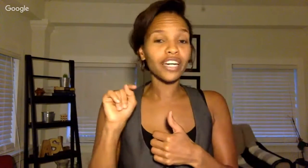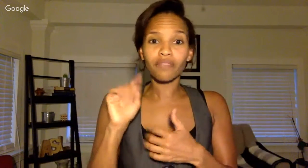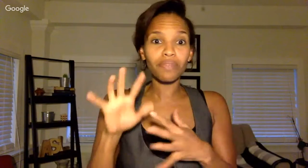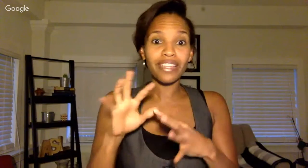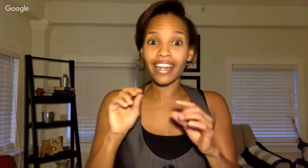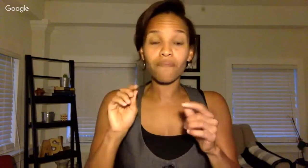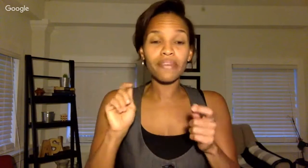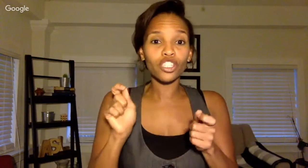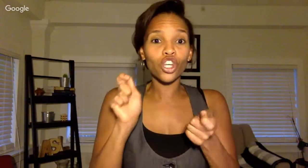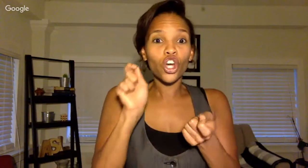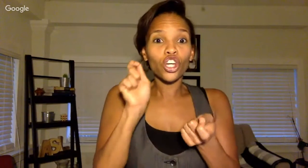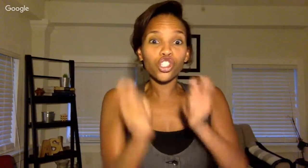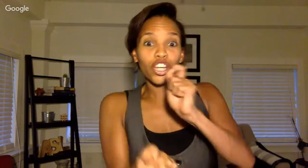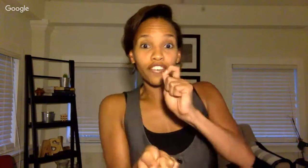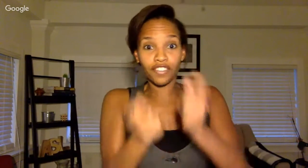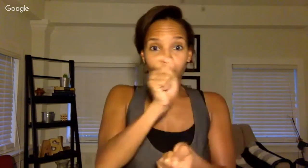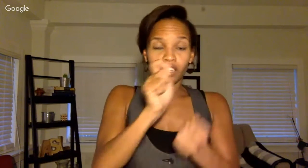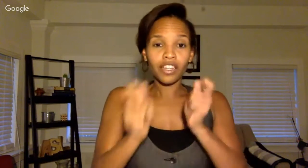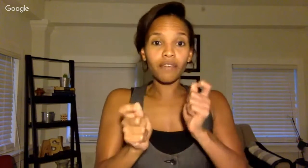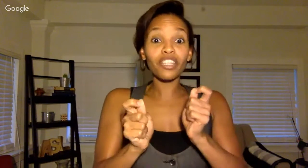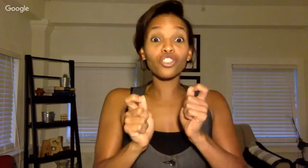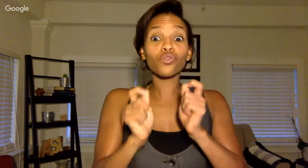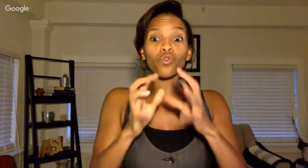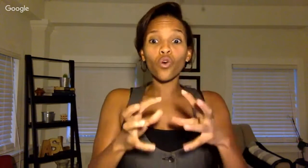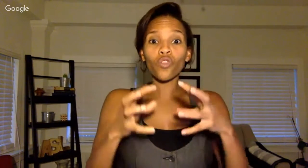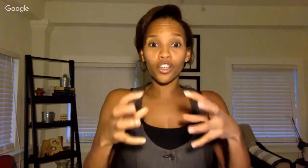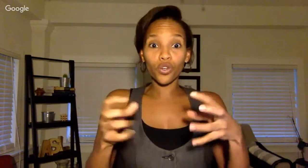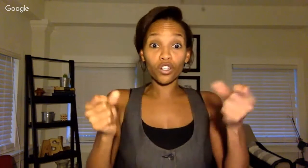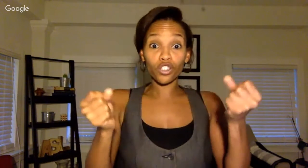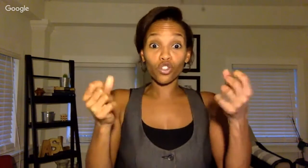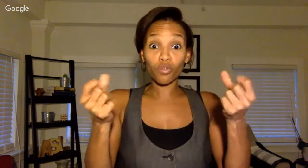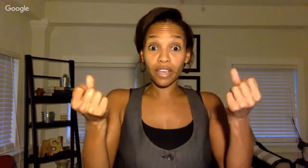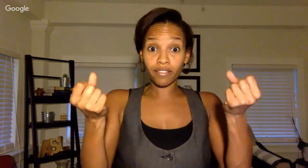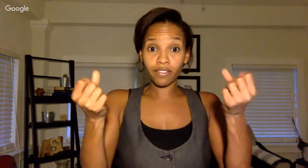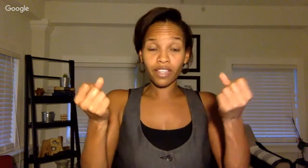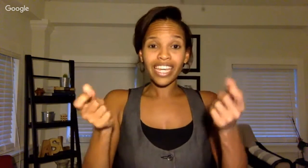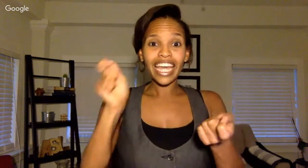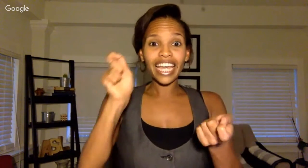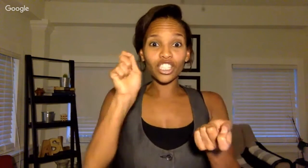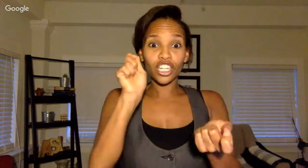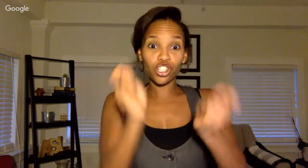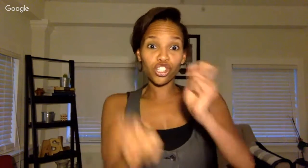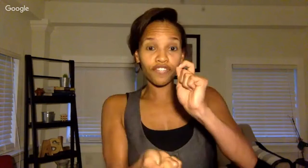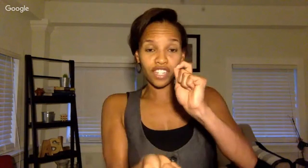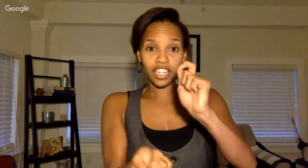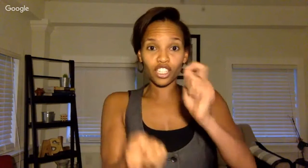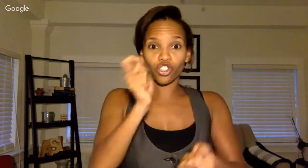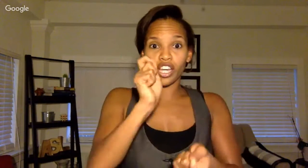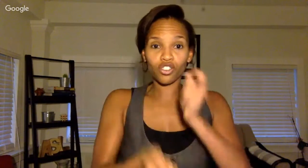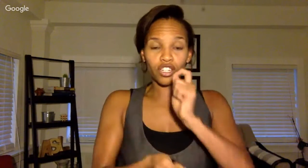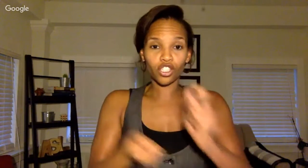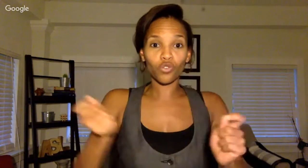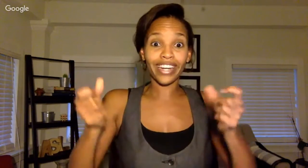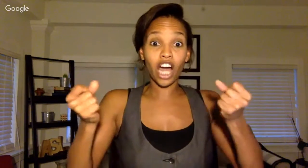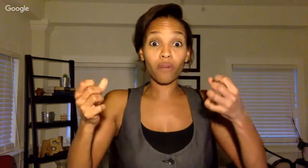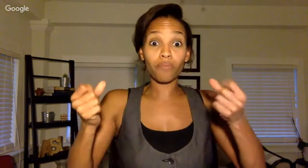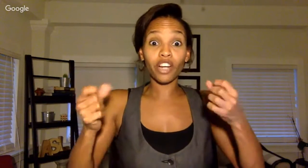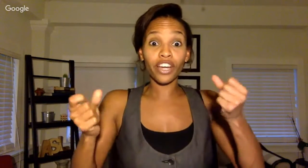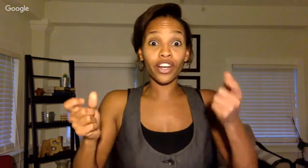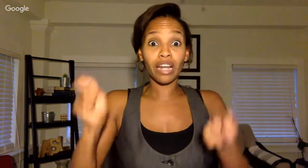doesn't mean that. It means shift. It means the role that you are assuming is shifting, is changing. So right now I'm narrator and I'm going